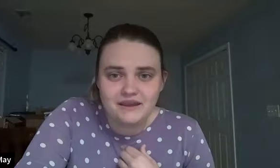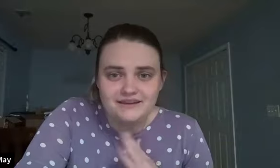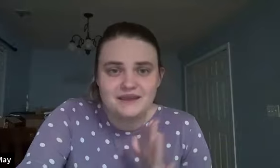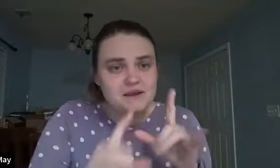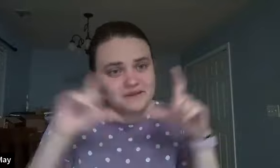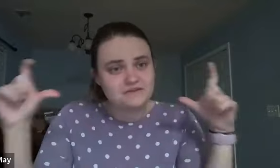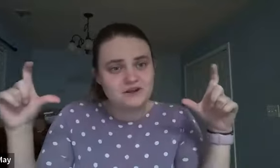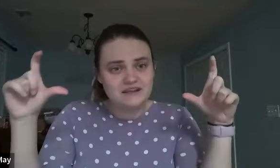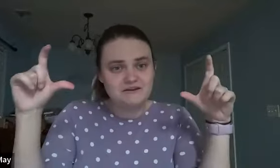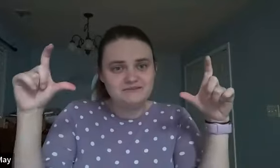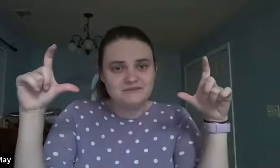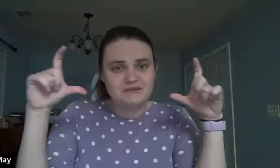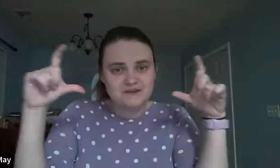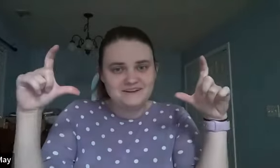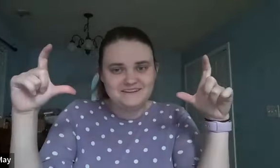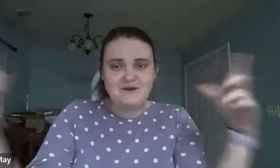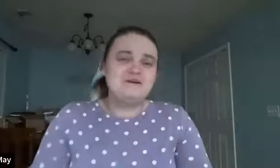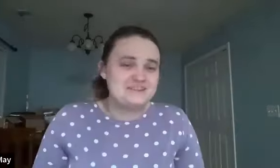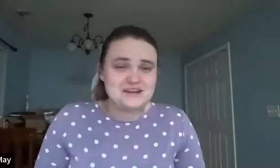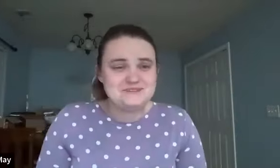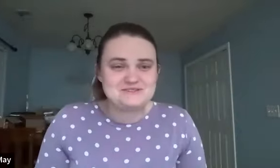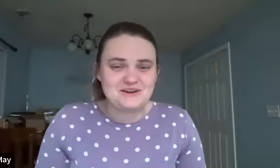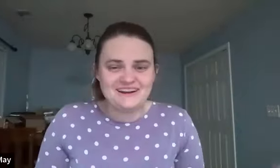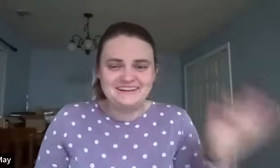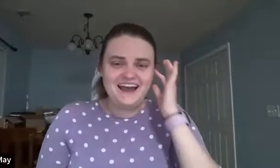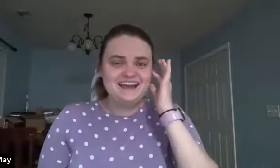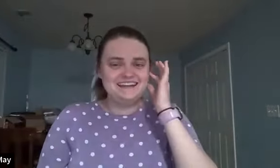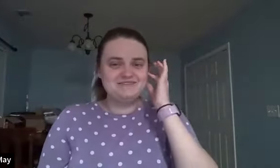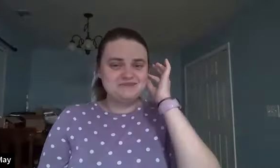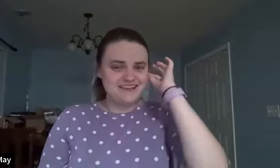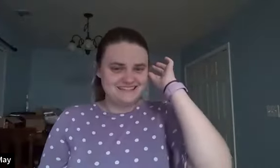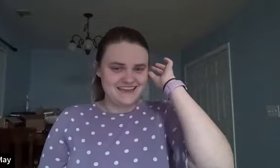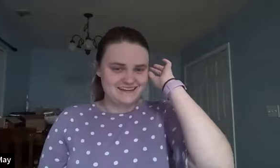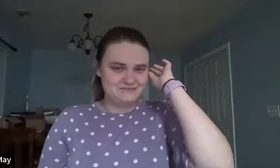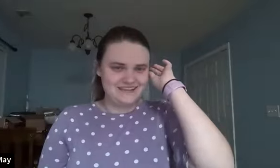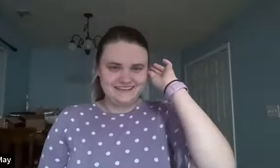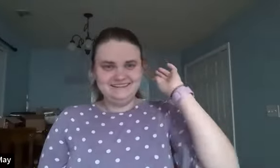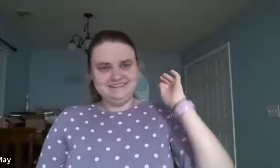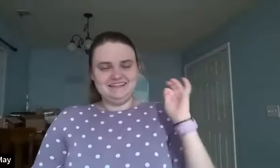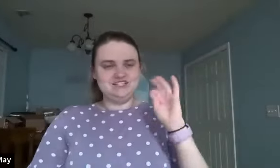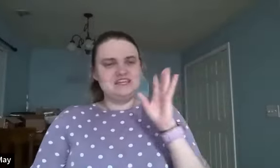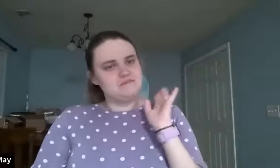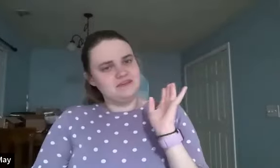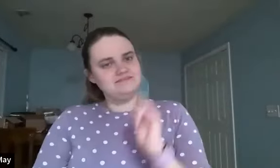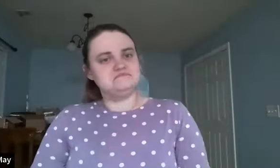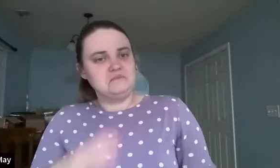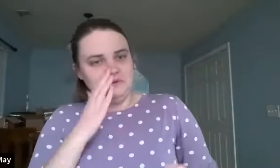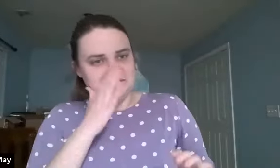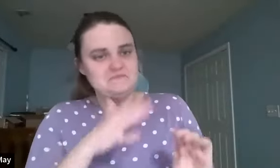Okay. Am I big for y'all now? Am I bigger? Oh my gosh. I'm so sorry. I didn't even realize that. I'm like, it just hit me. Whoops.